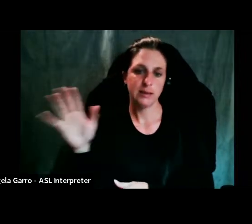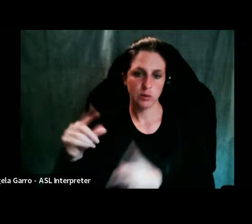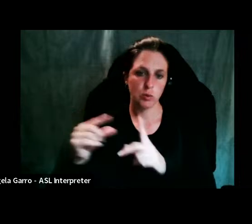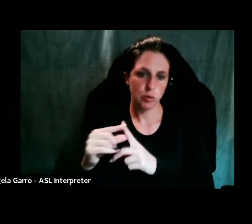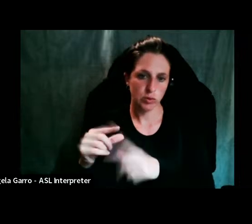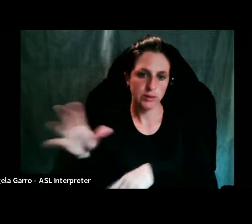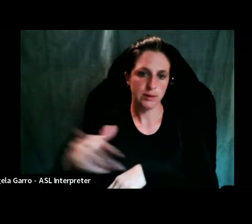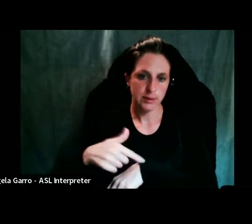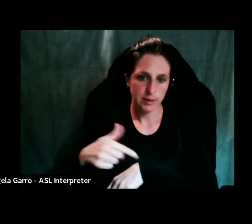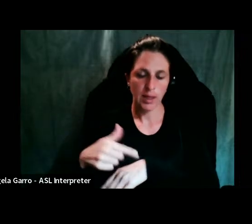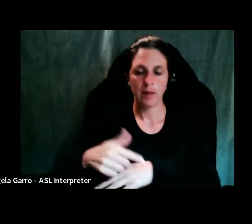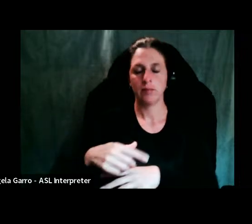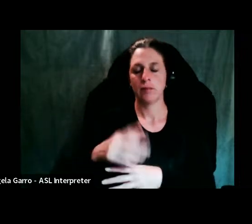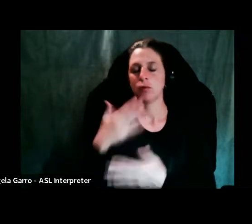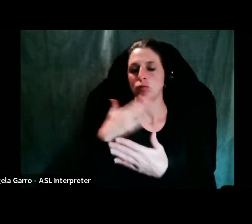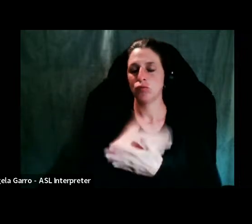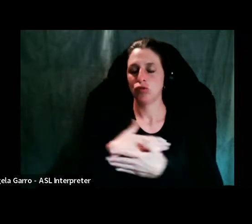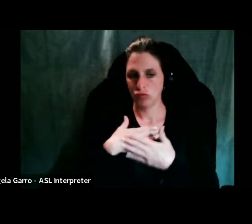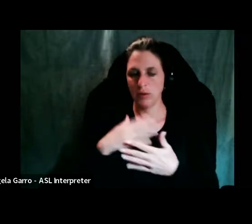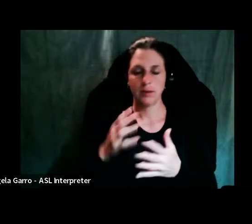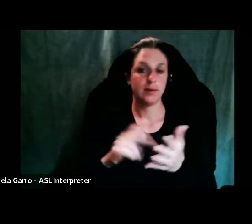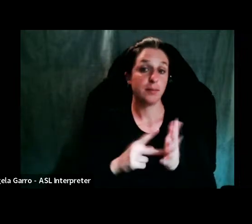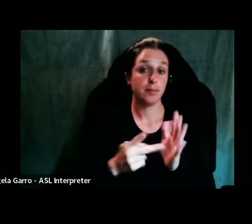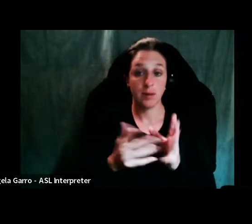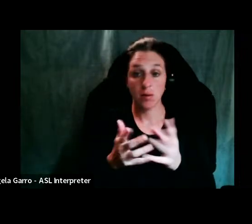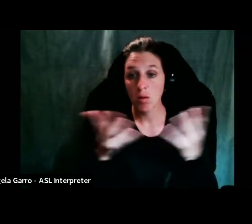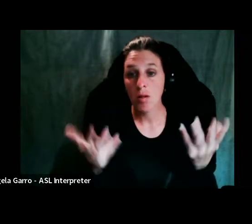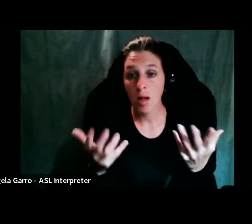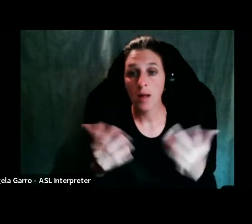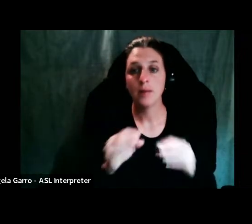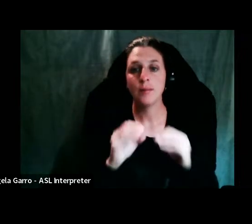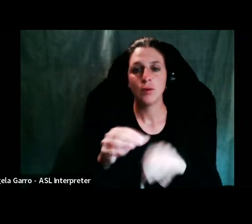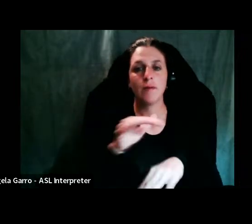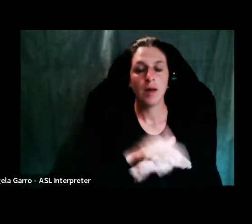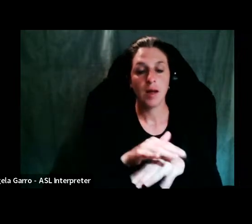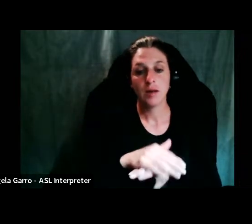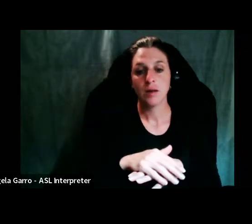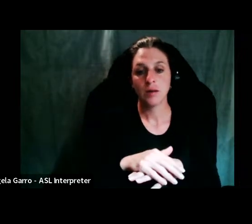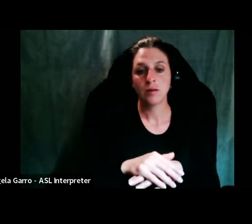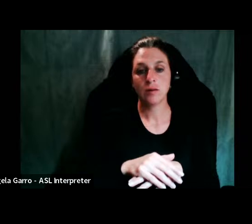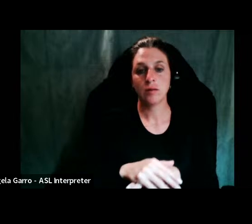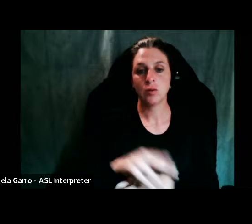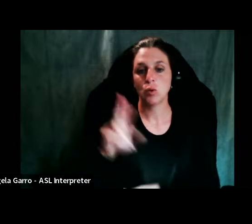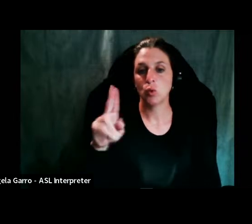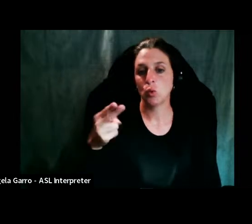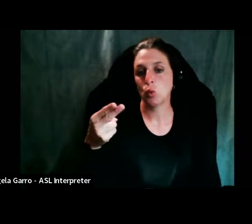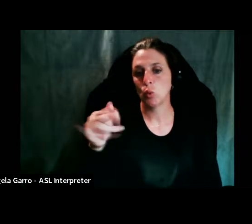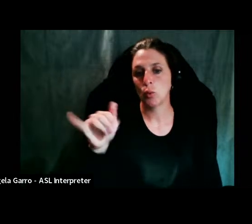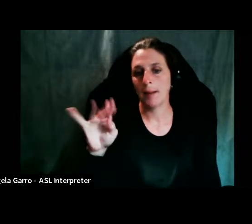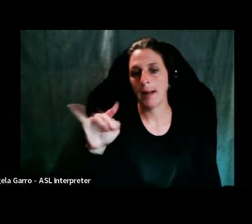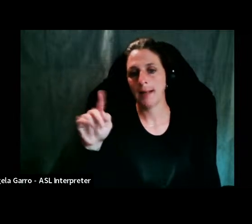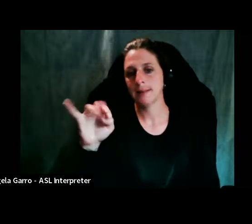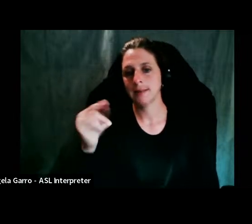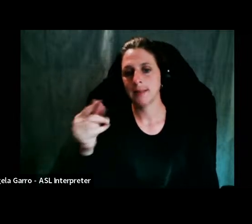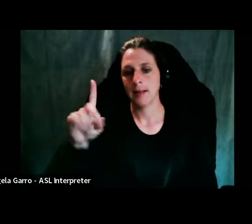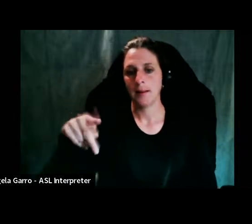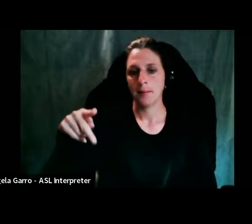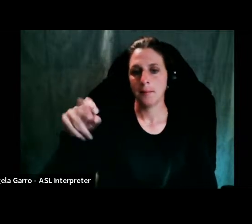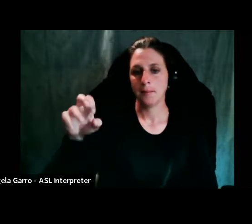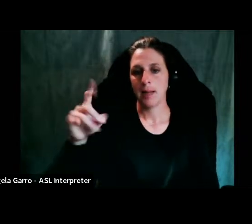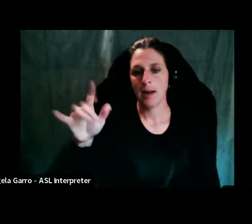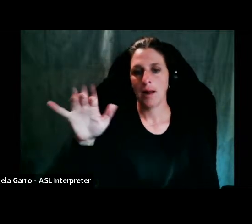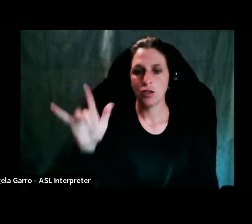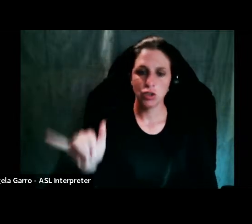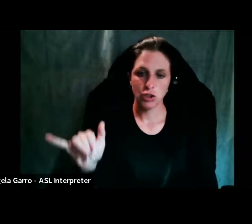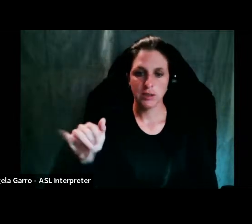lot. Moving on, humanizing pedagogy PD. Trustee Jacobson was